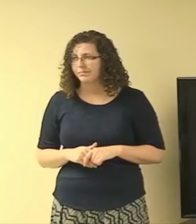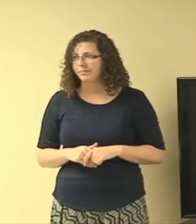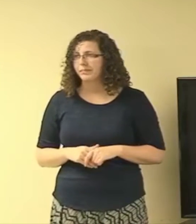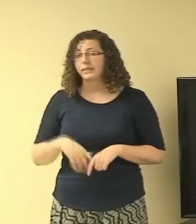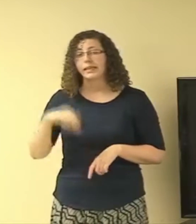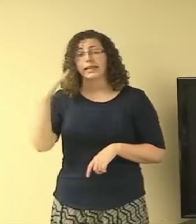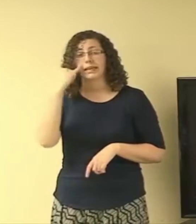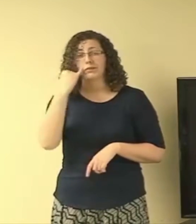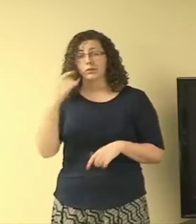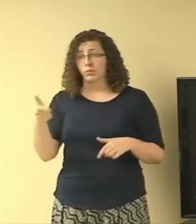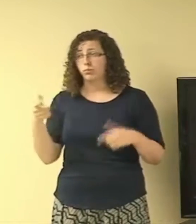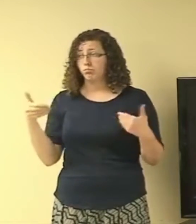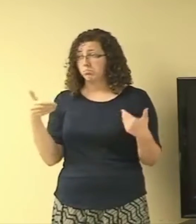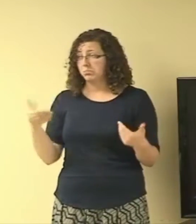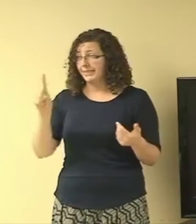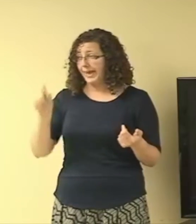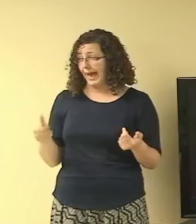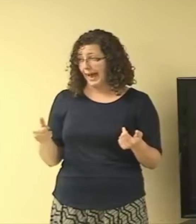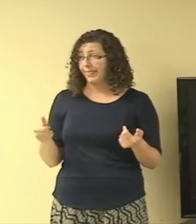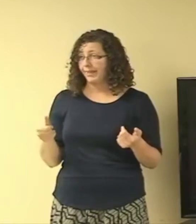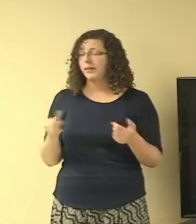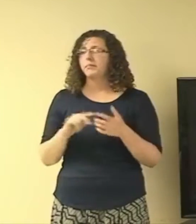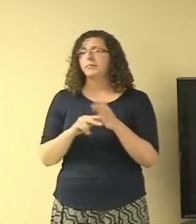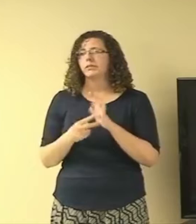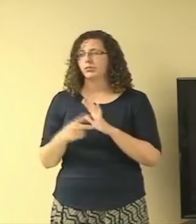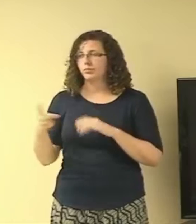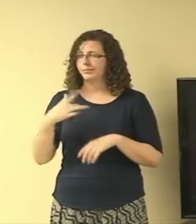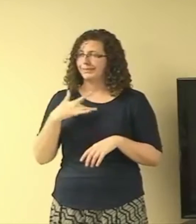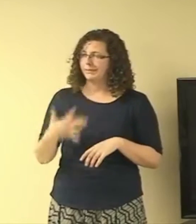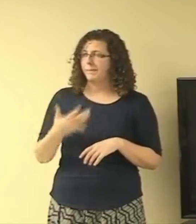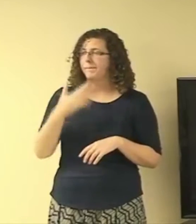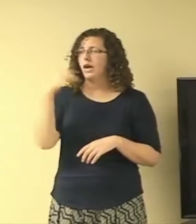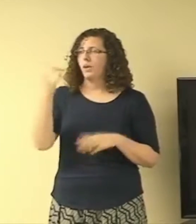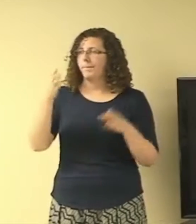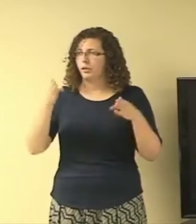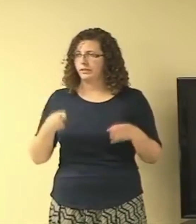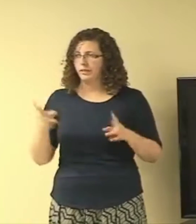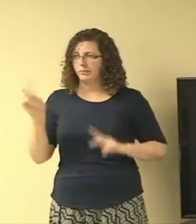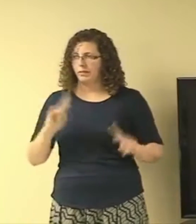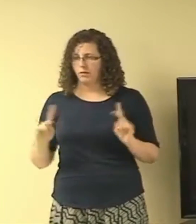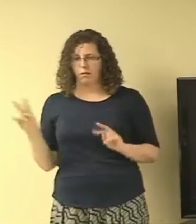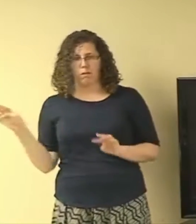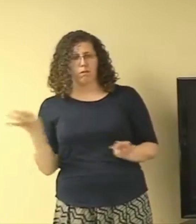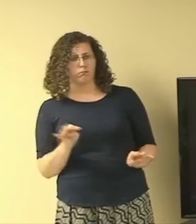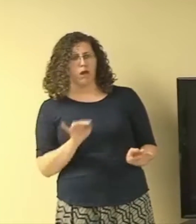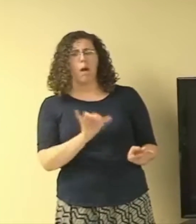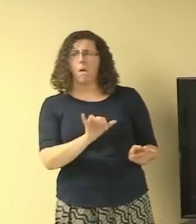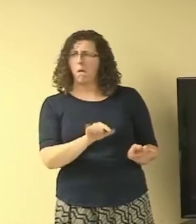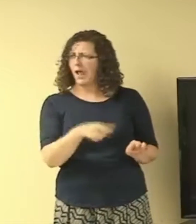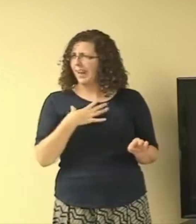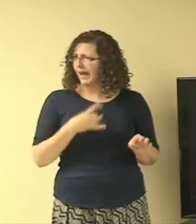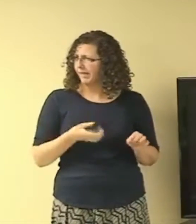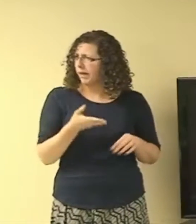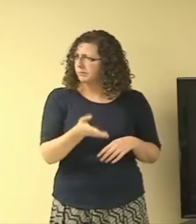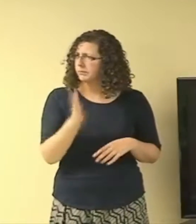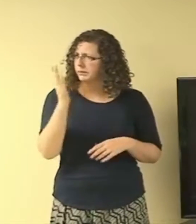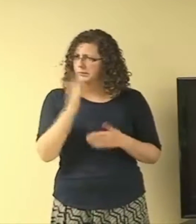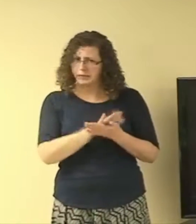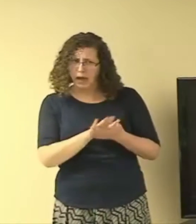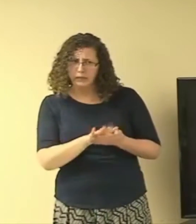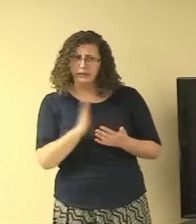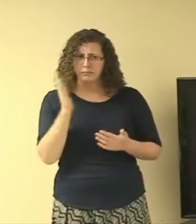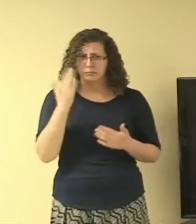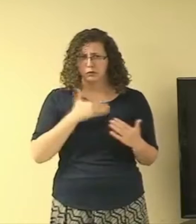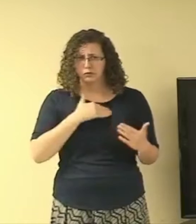People notice that. They don't know you're tithing. They just see you're more giving as a person. Those are the people we tend to promote because we're the ones we want around us in leadership.